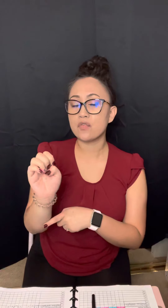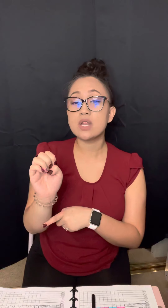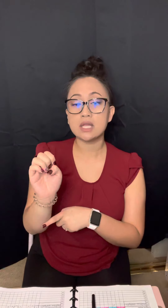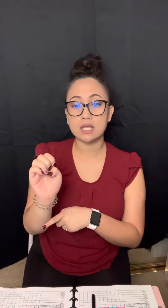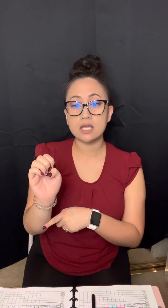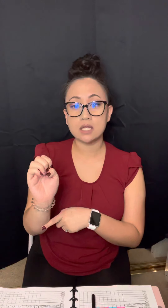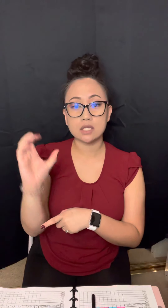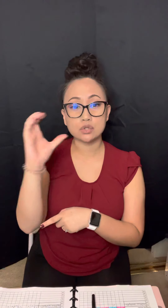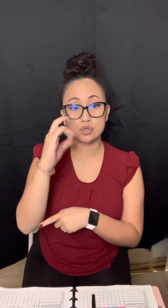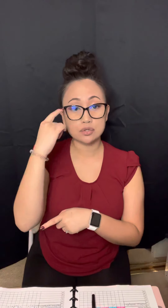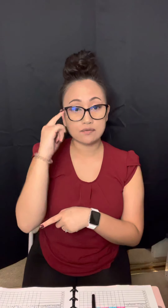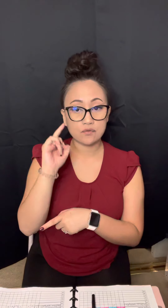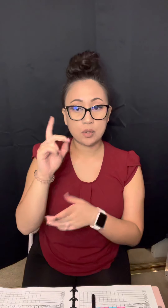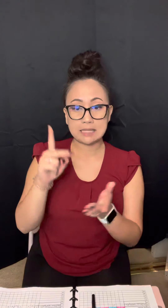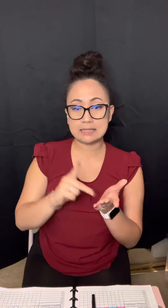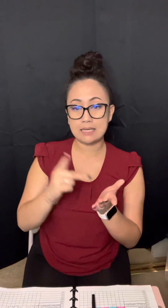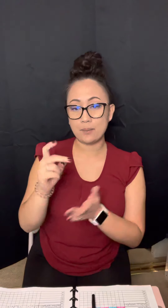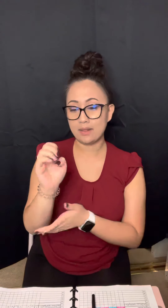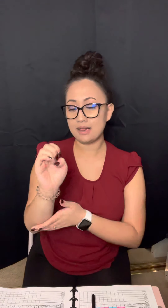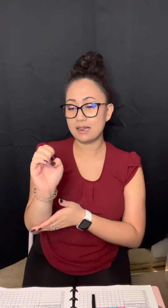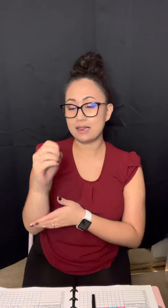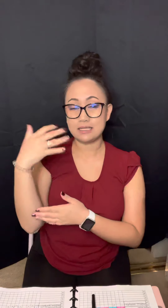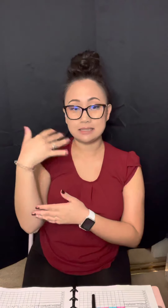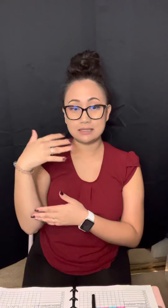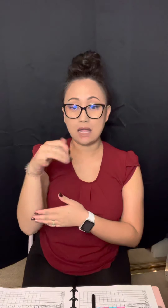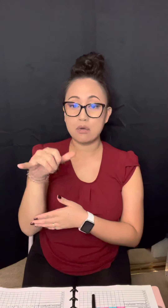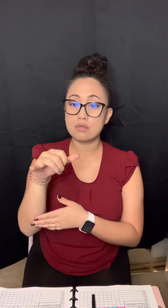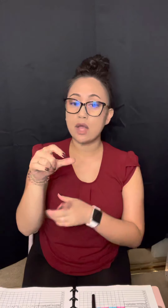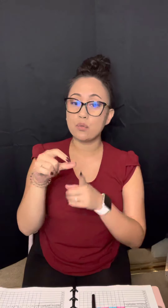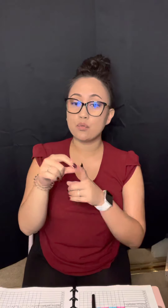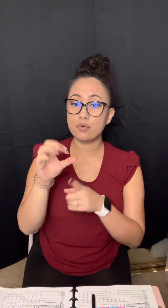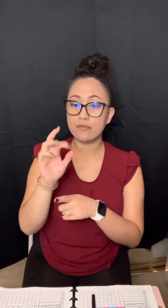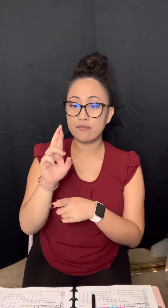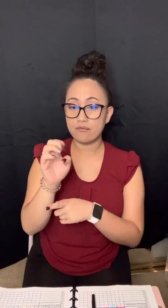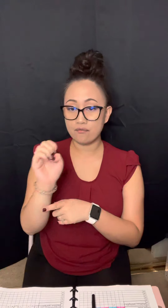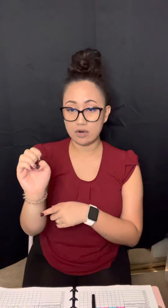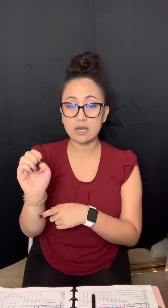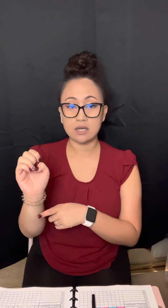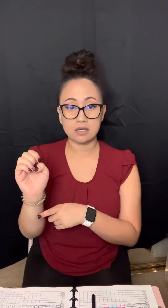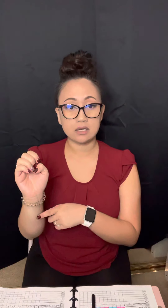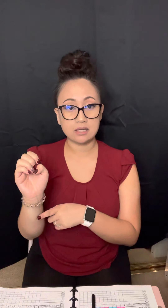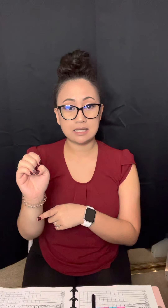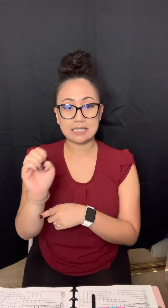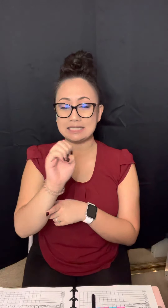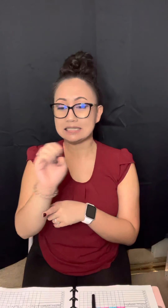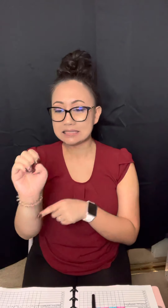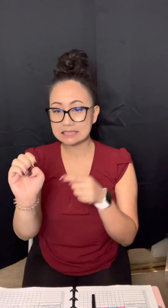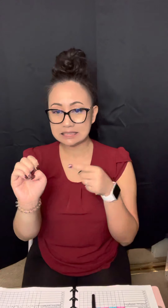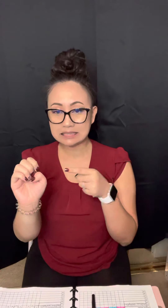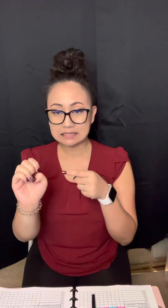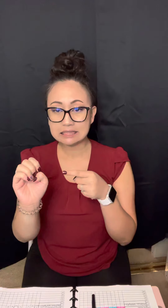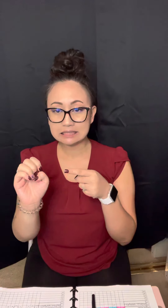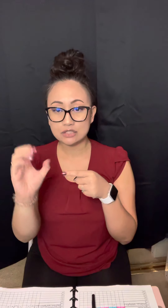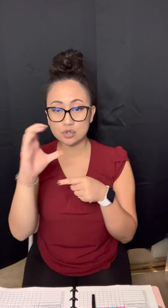E sound, like in the word free. So we're looking for the E, long E. Here we go. Tell me when to